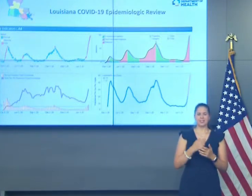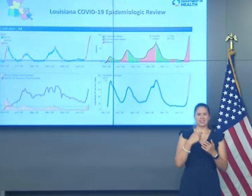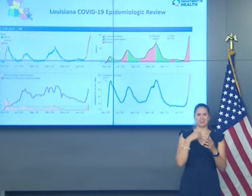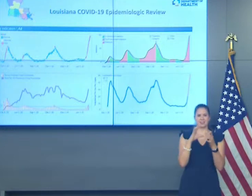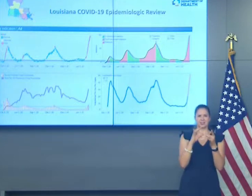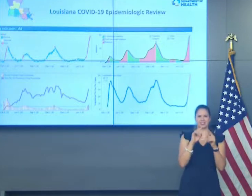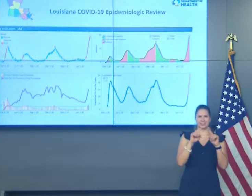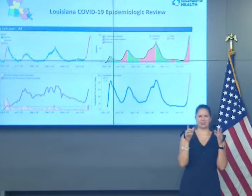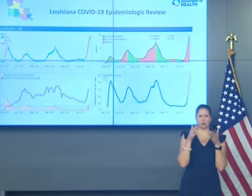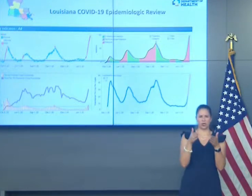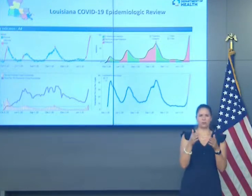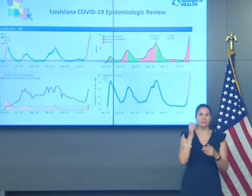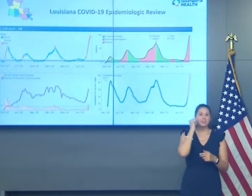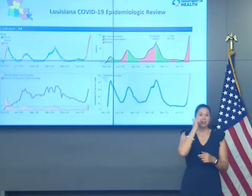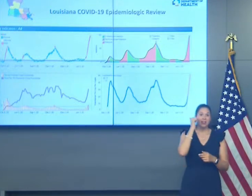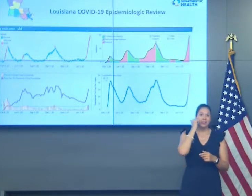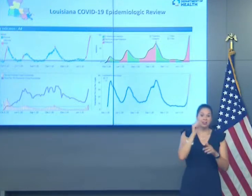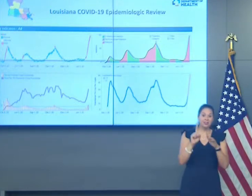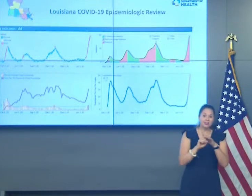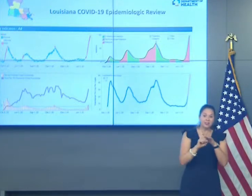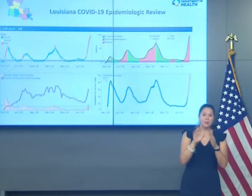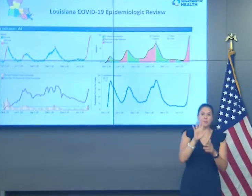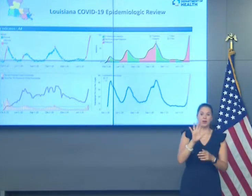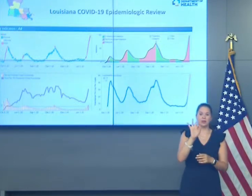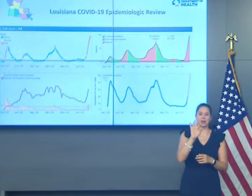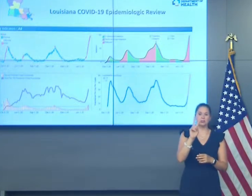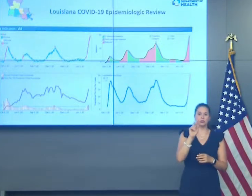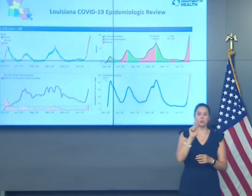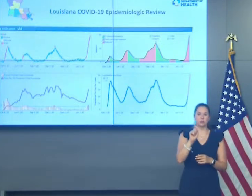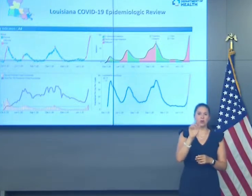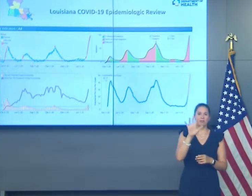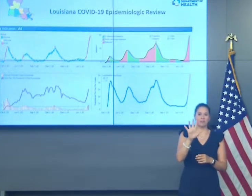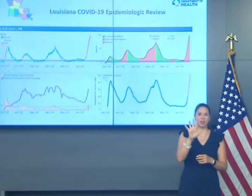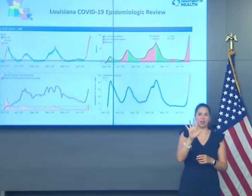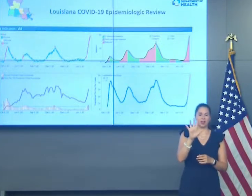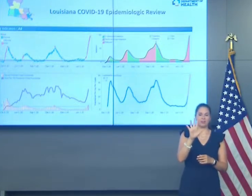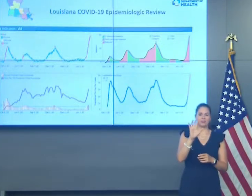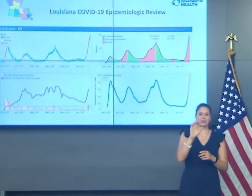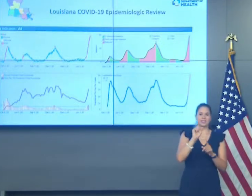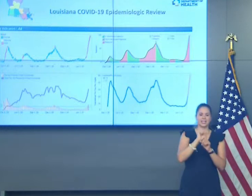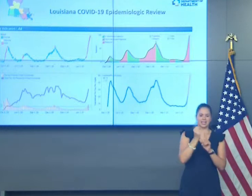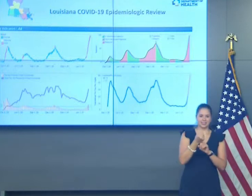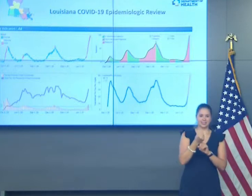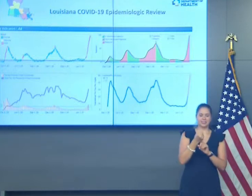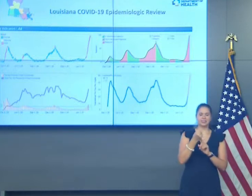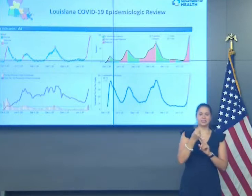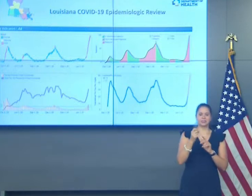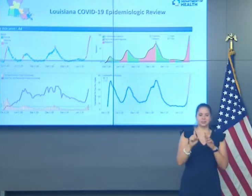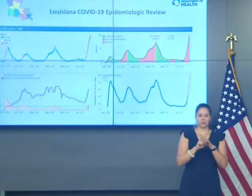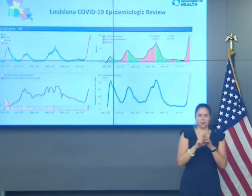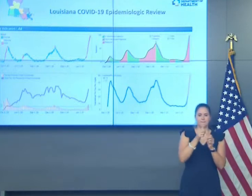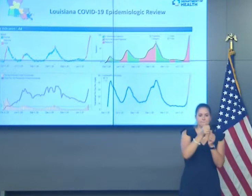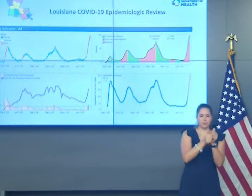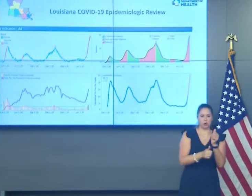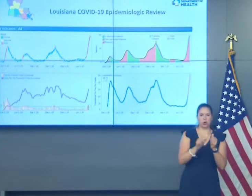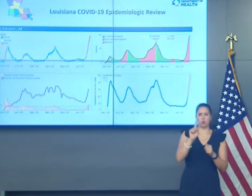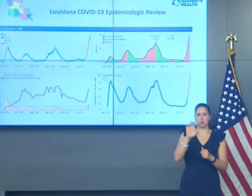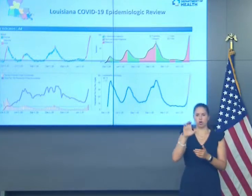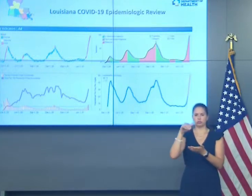different way, our daily incidence right now is about 92.5 cases per